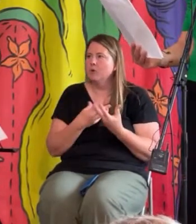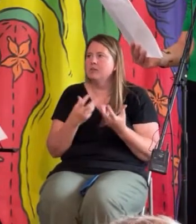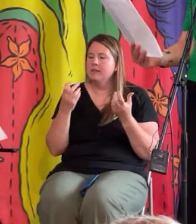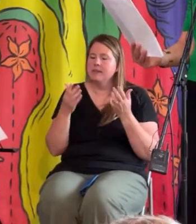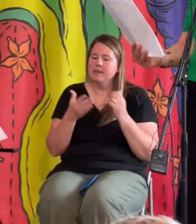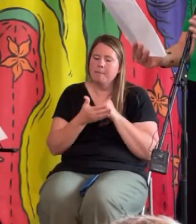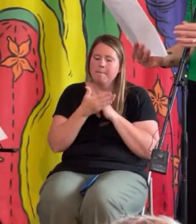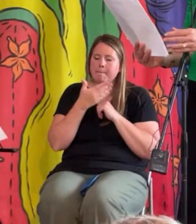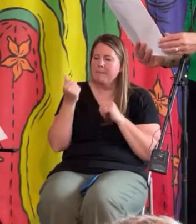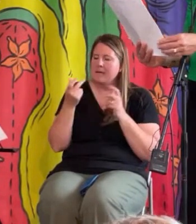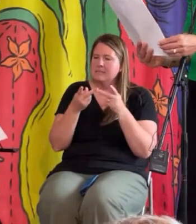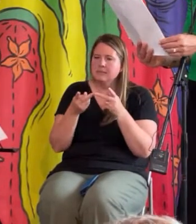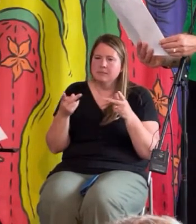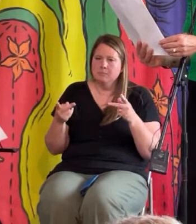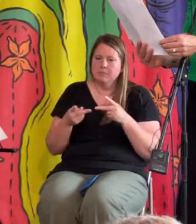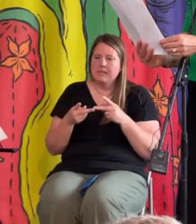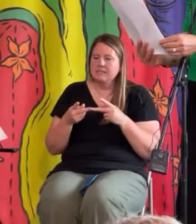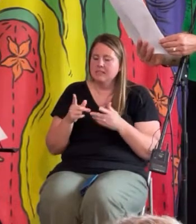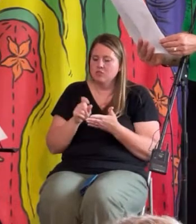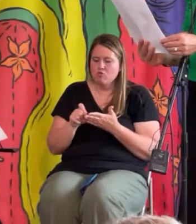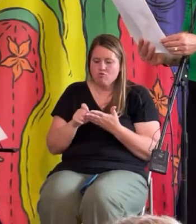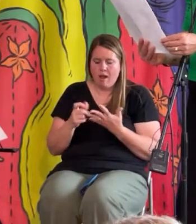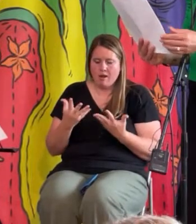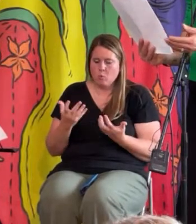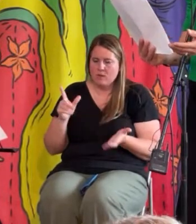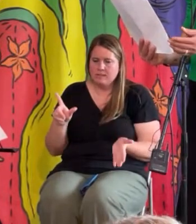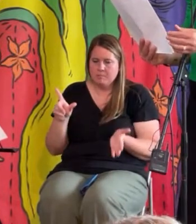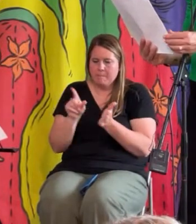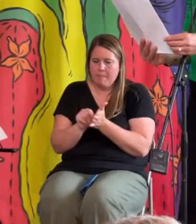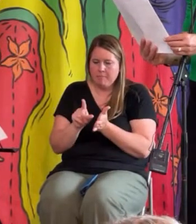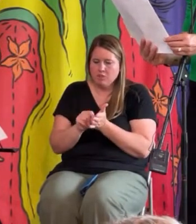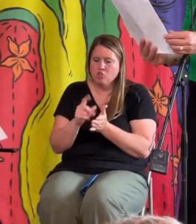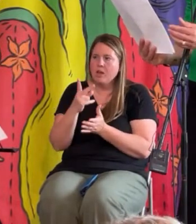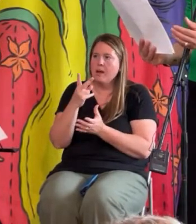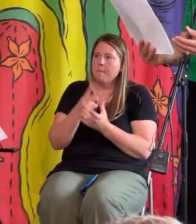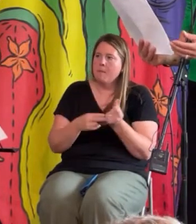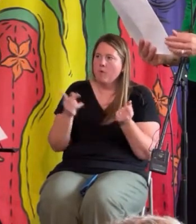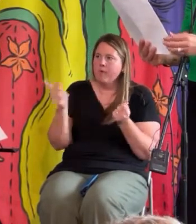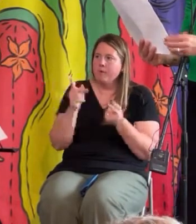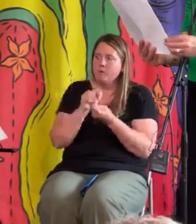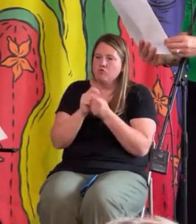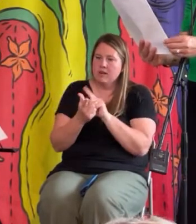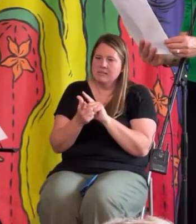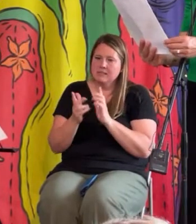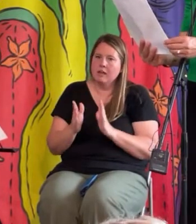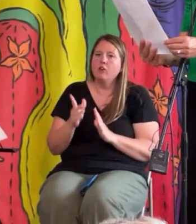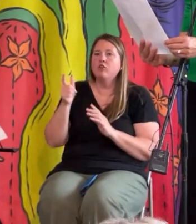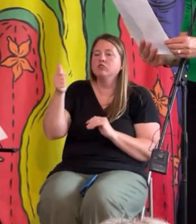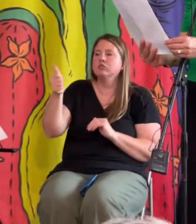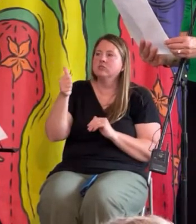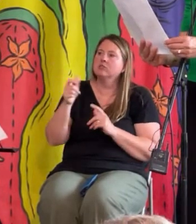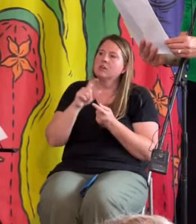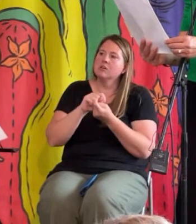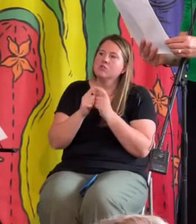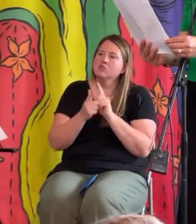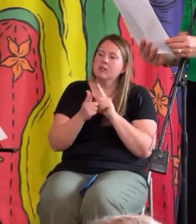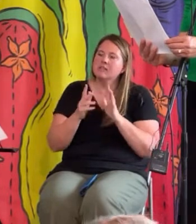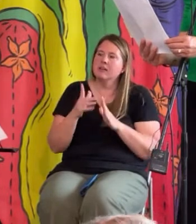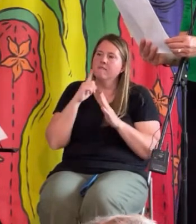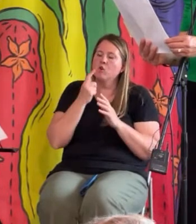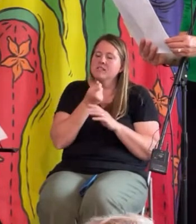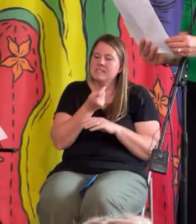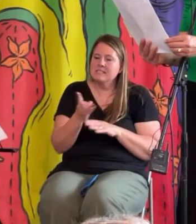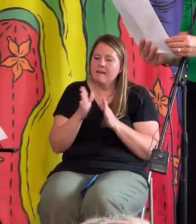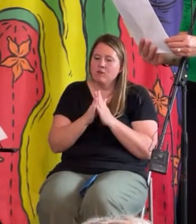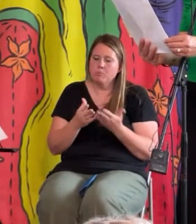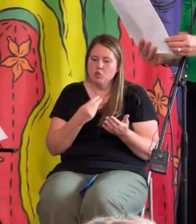a writer could aspire to be published in. And both of them are translators. She is the co-translator of several books of poetry